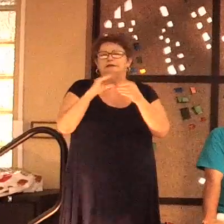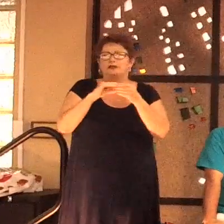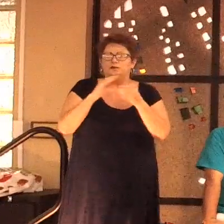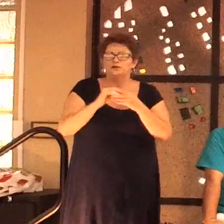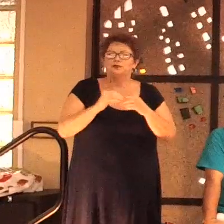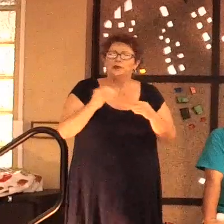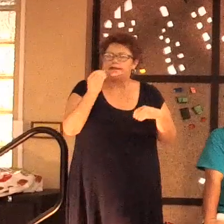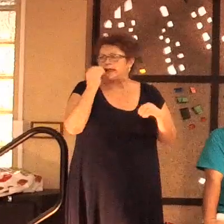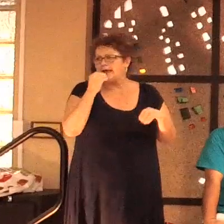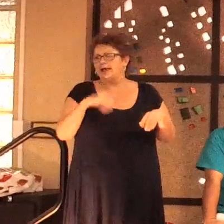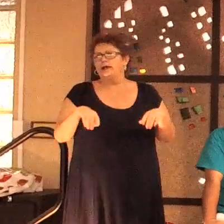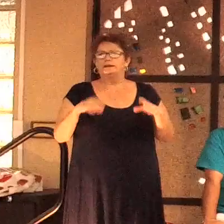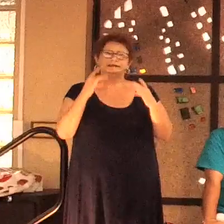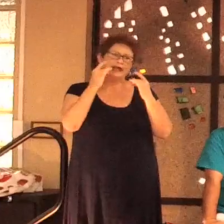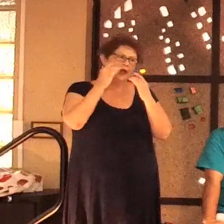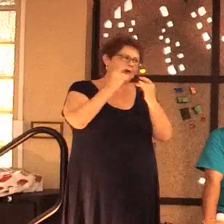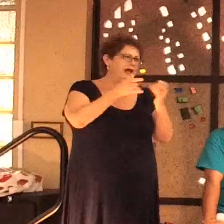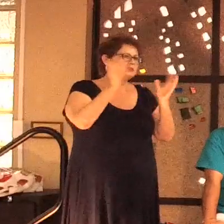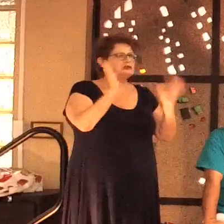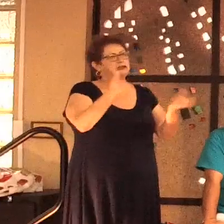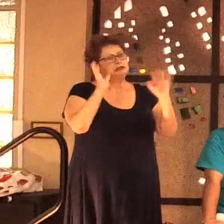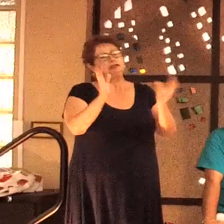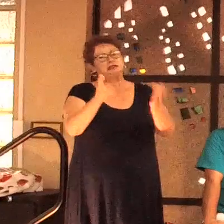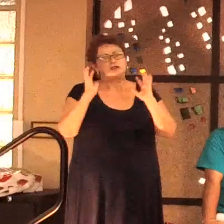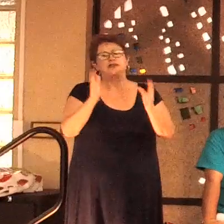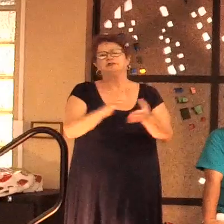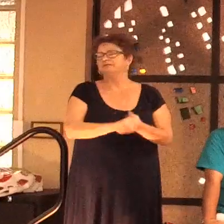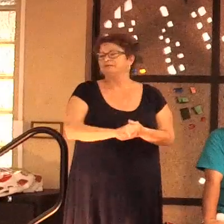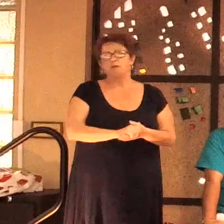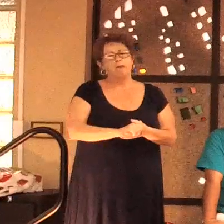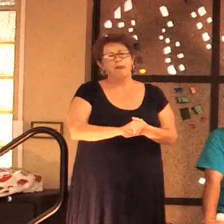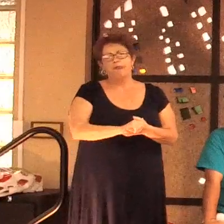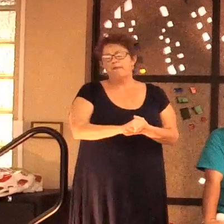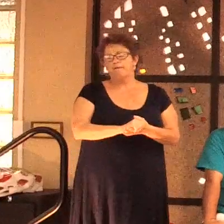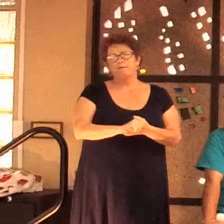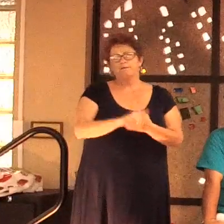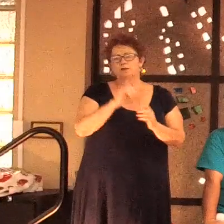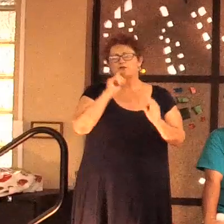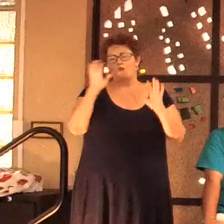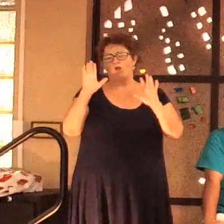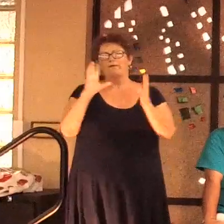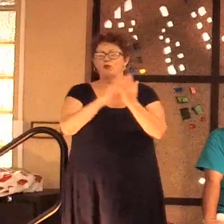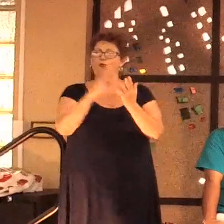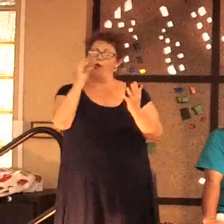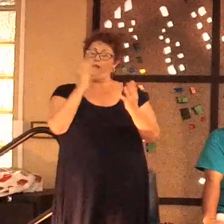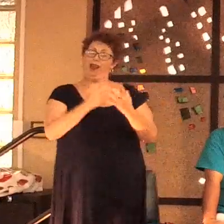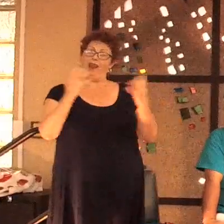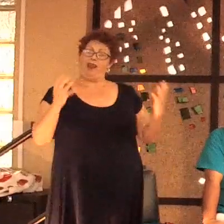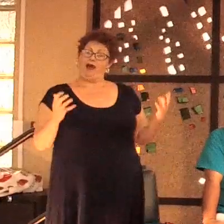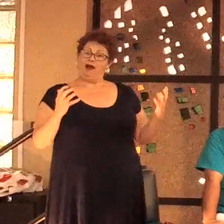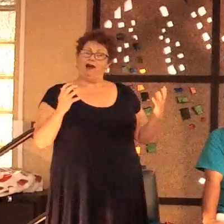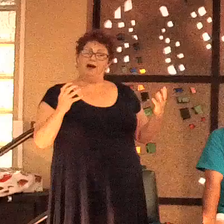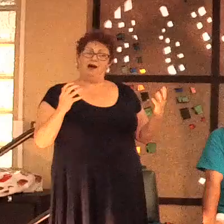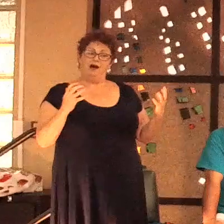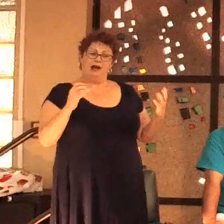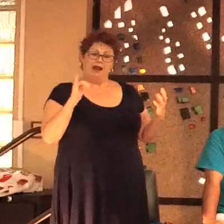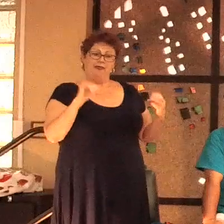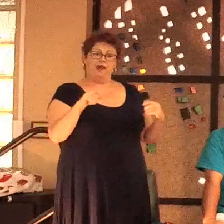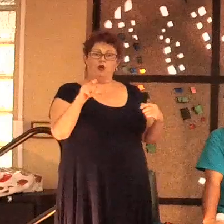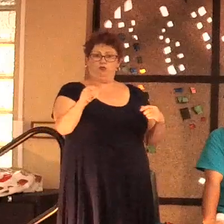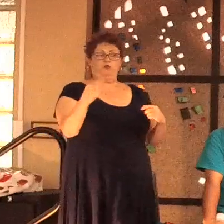chat and just tell stories and eat and have snacks and just talk. And it's really